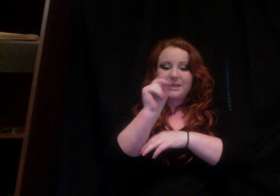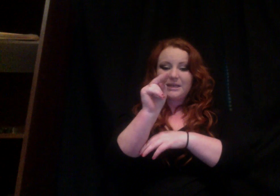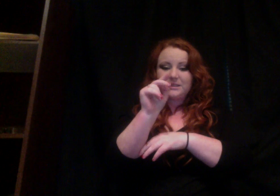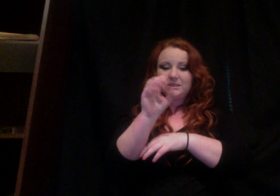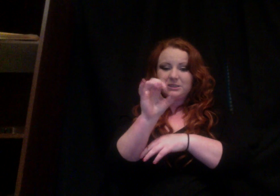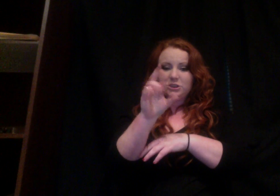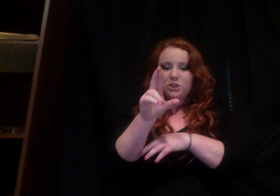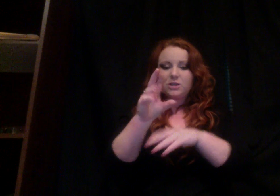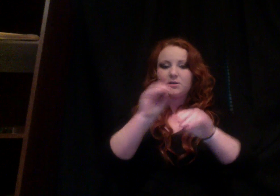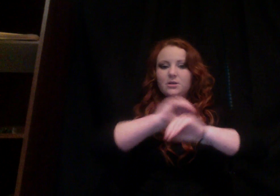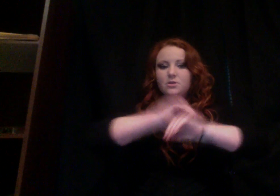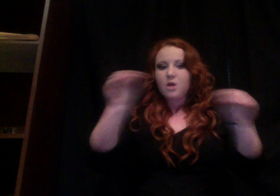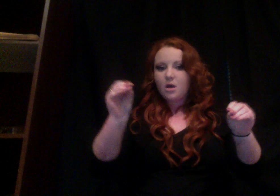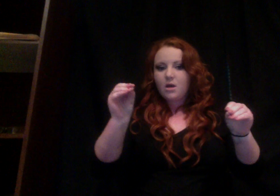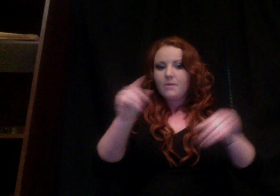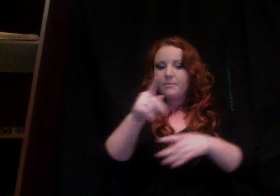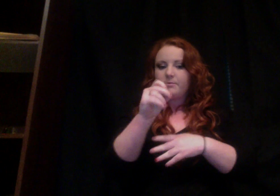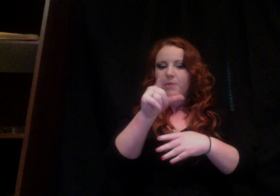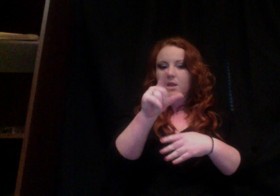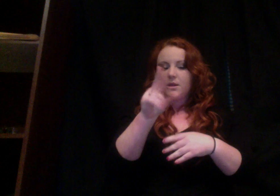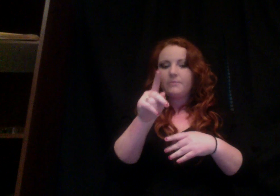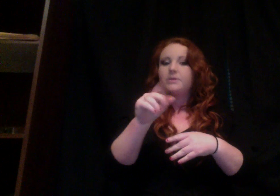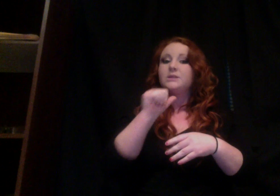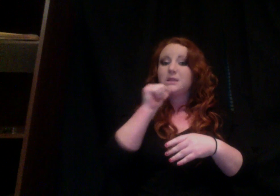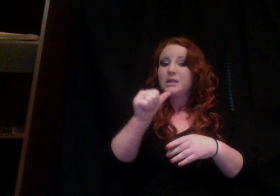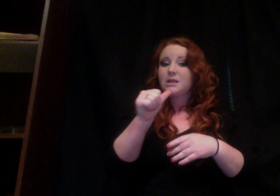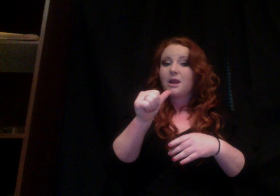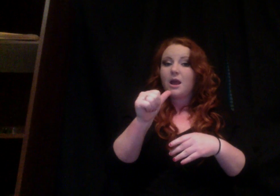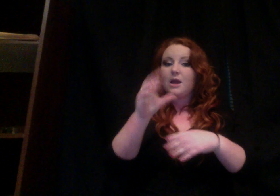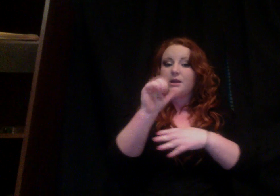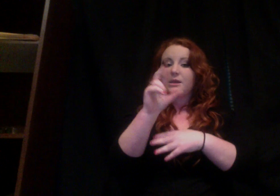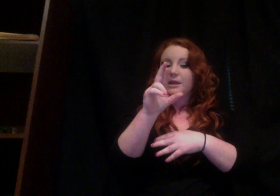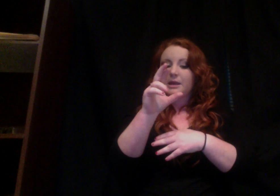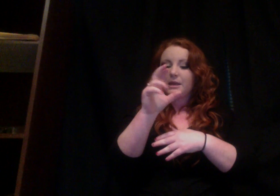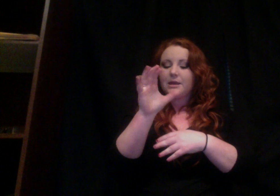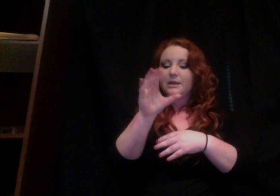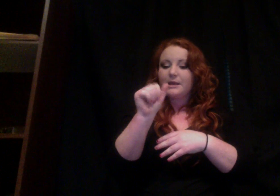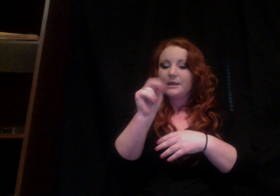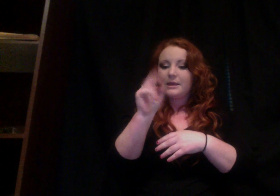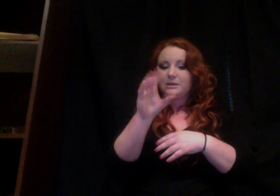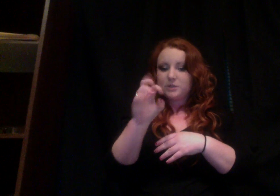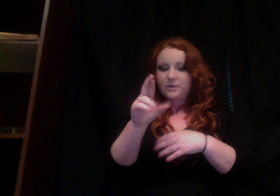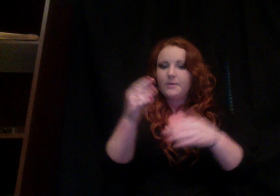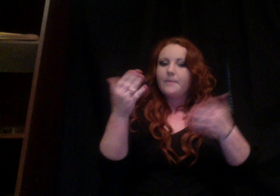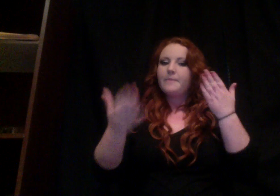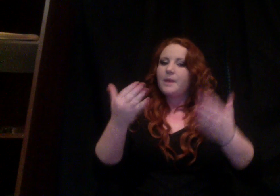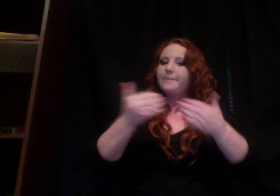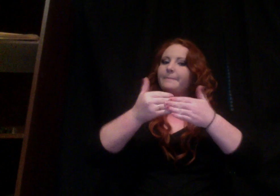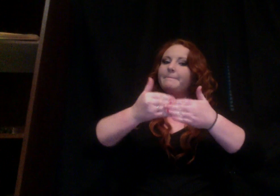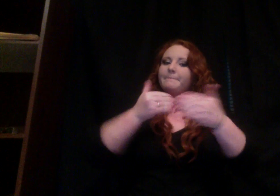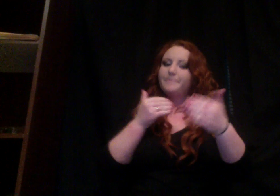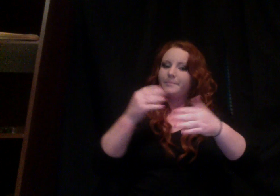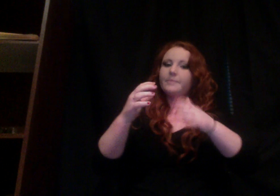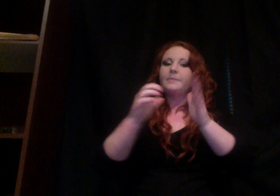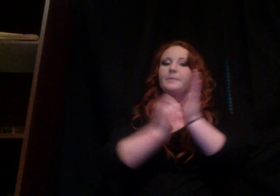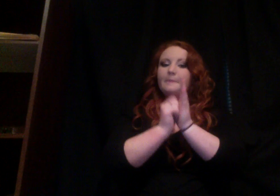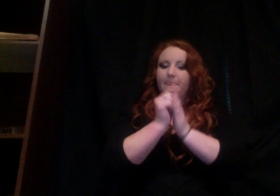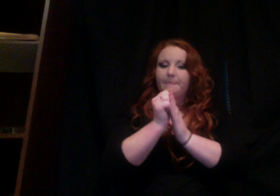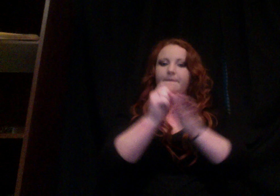themselves are not a cancerous growth. They can be a precancerous condition. At that time, the doctor will remove them. There is no